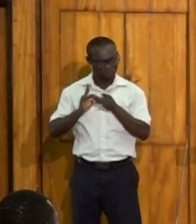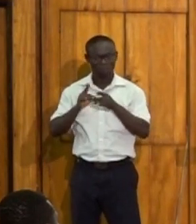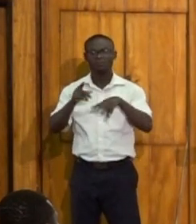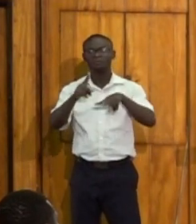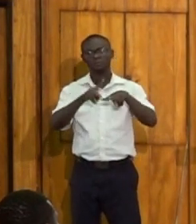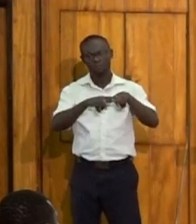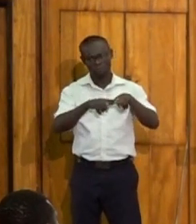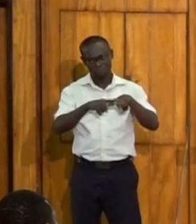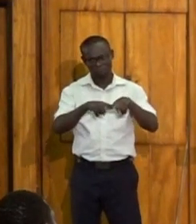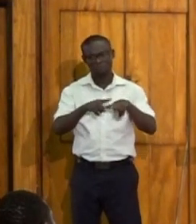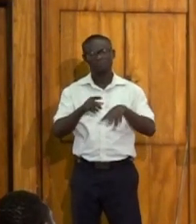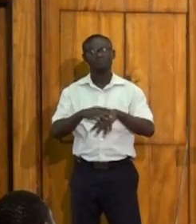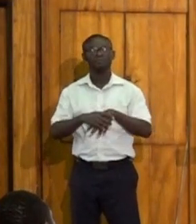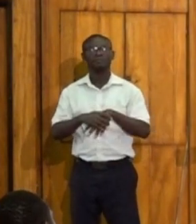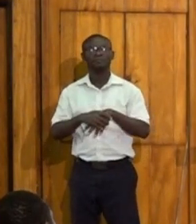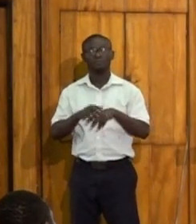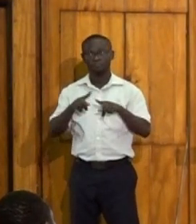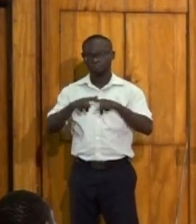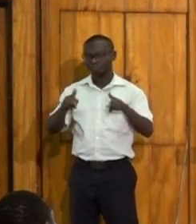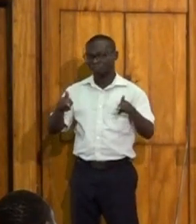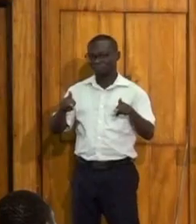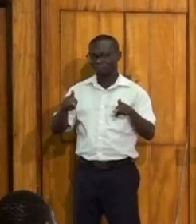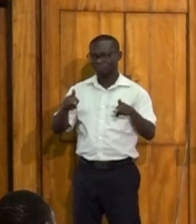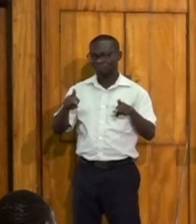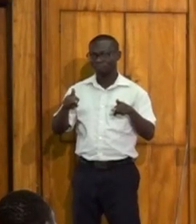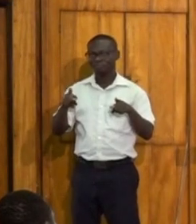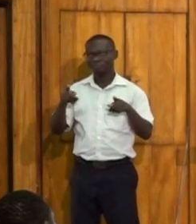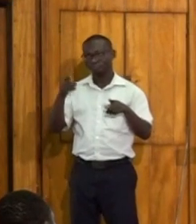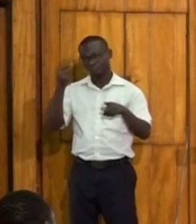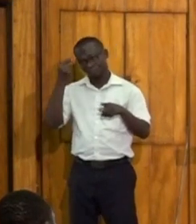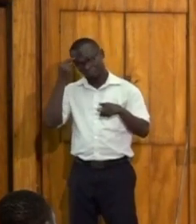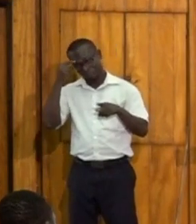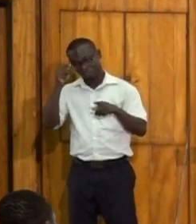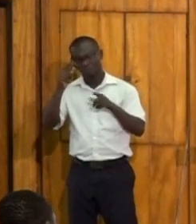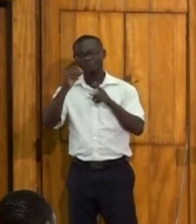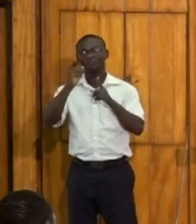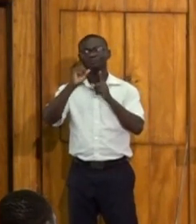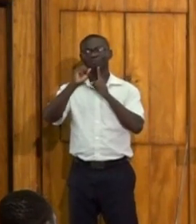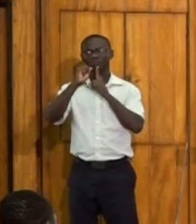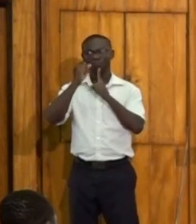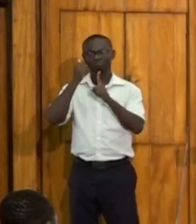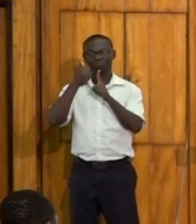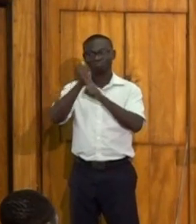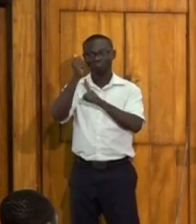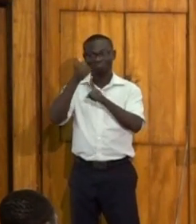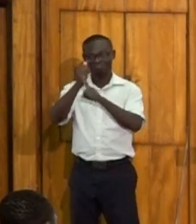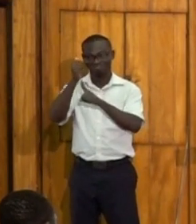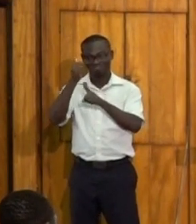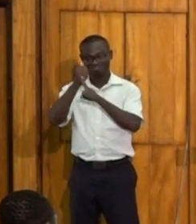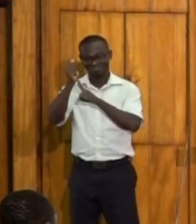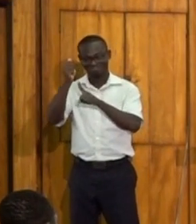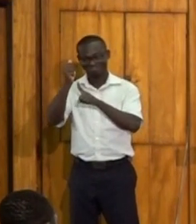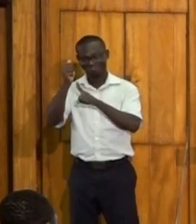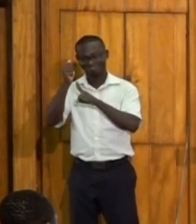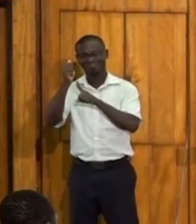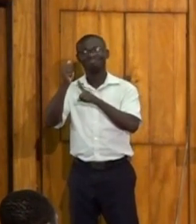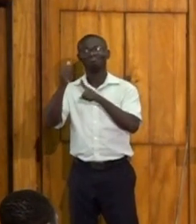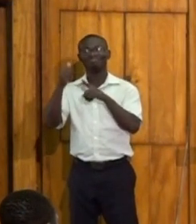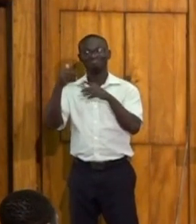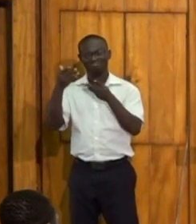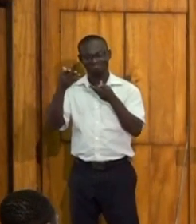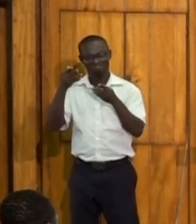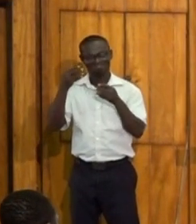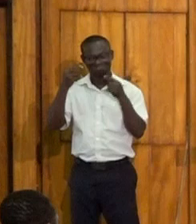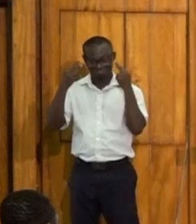HIV. But, I mean, for advocacy reasons, we like to use the term AIDS. A lot of people still use the same